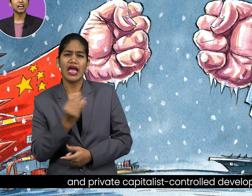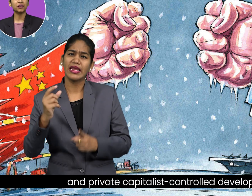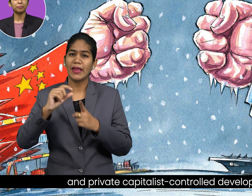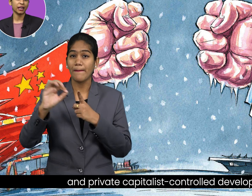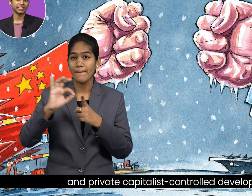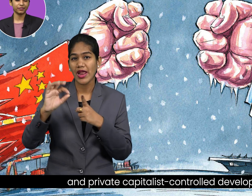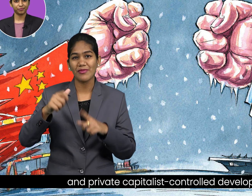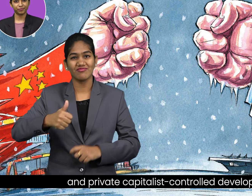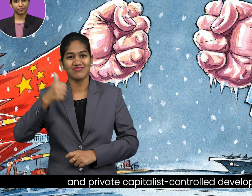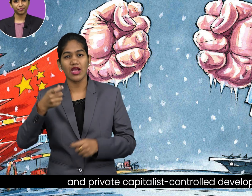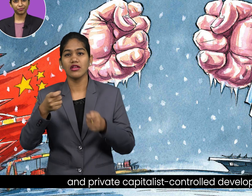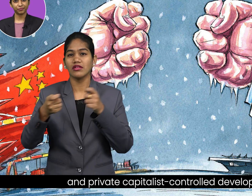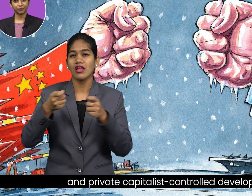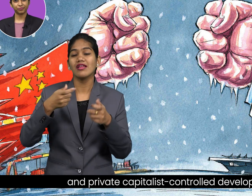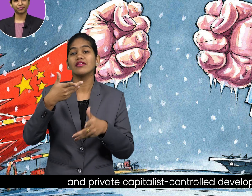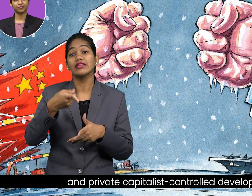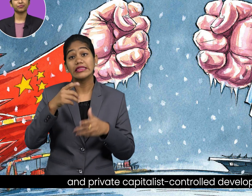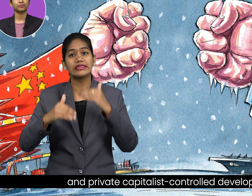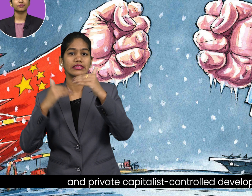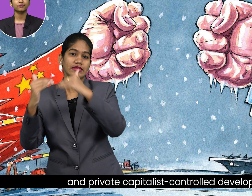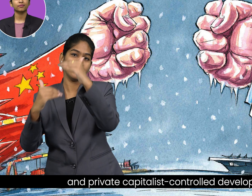capitalist-controlled development.